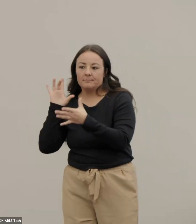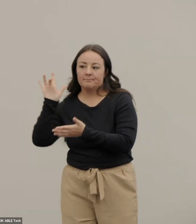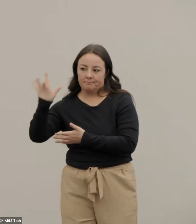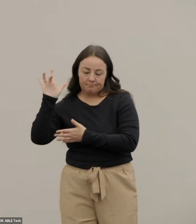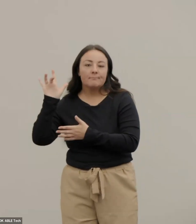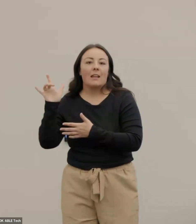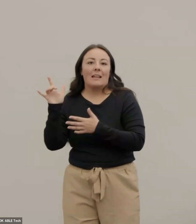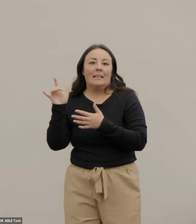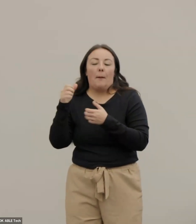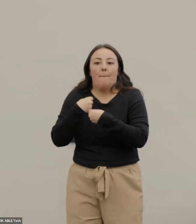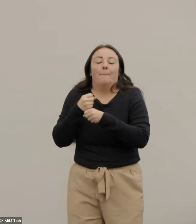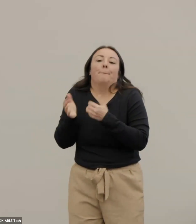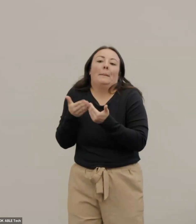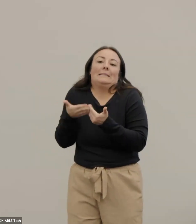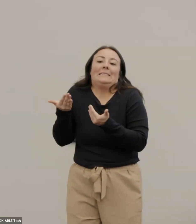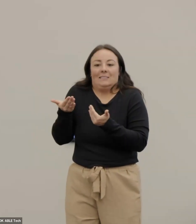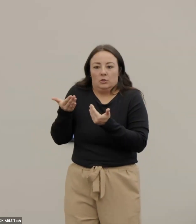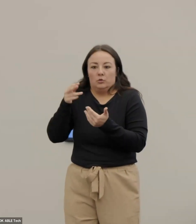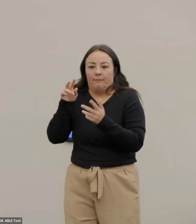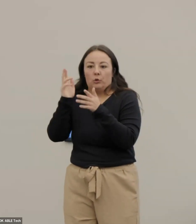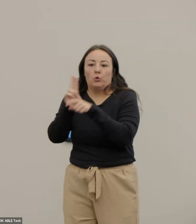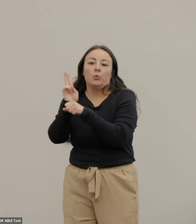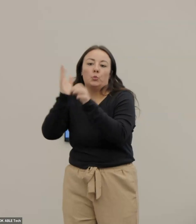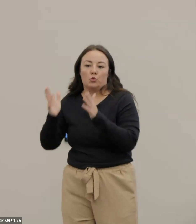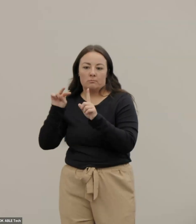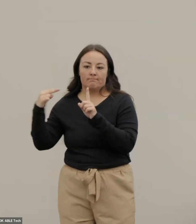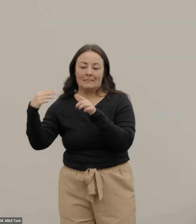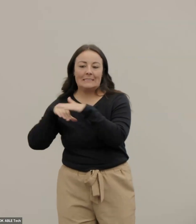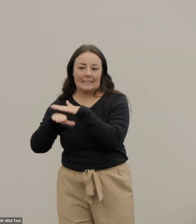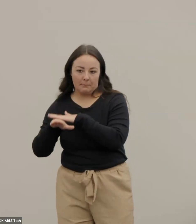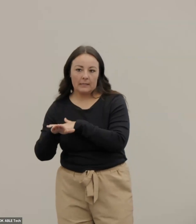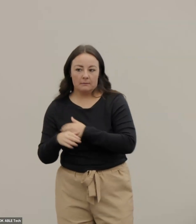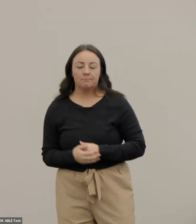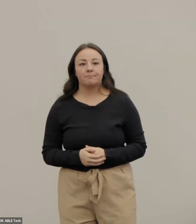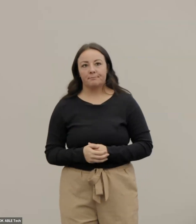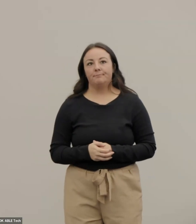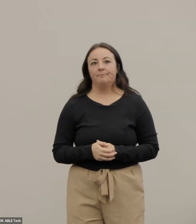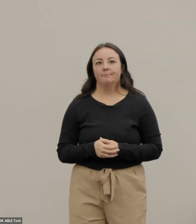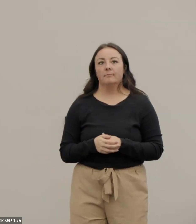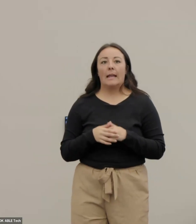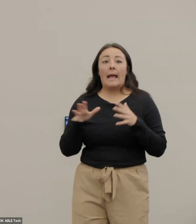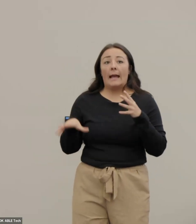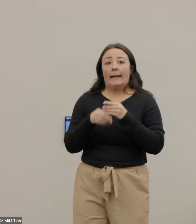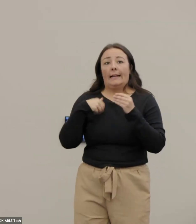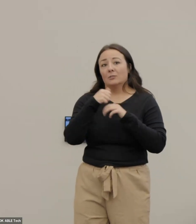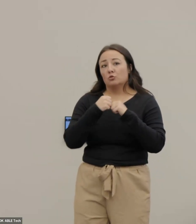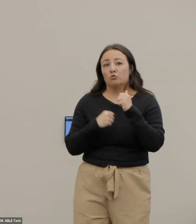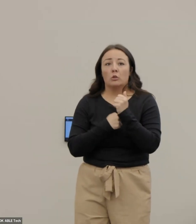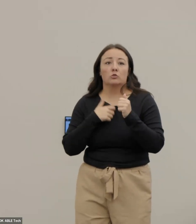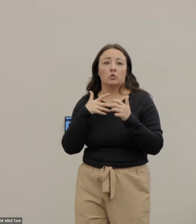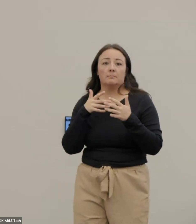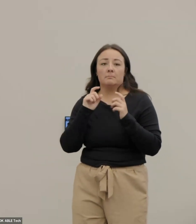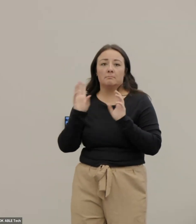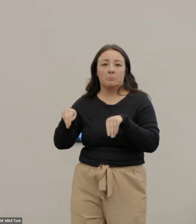Structure, as I mentioned, gives value to sighted users as it helps them to process the information, but it also gives value to users of